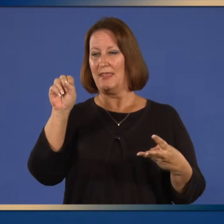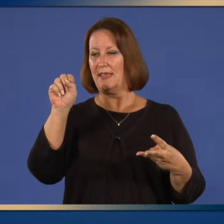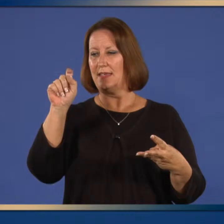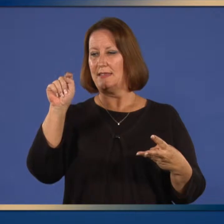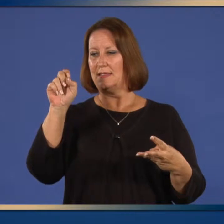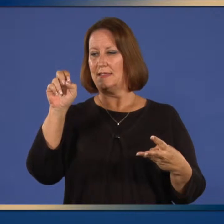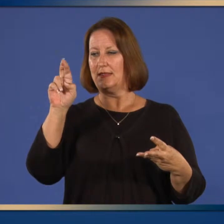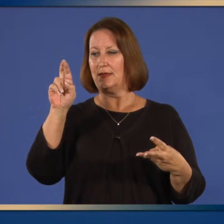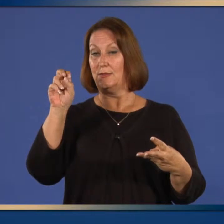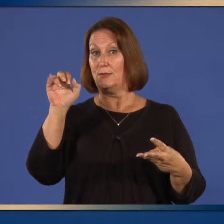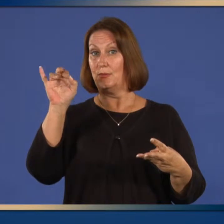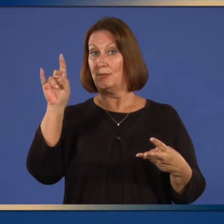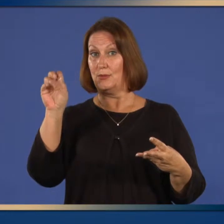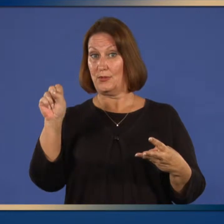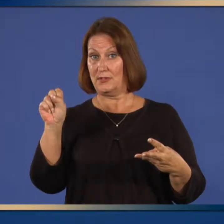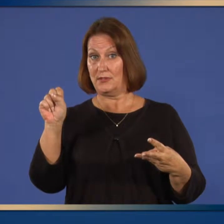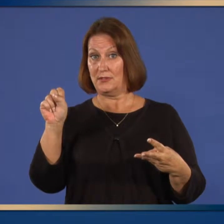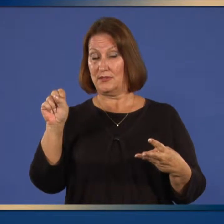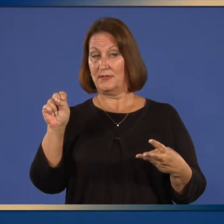other steroids,